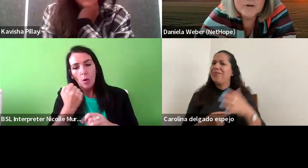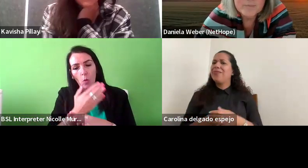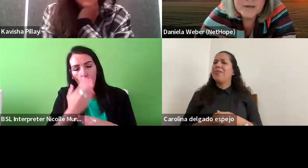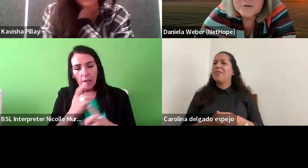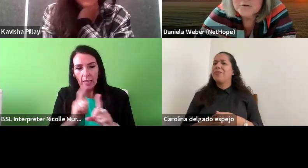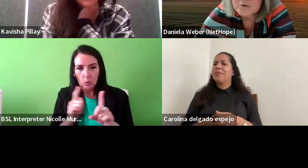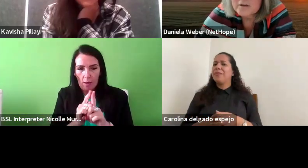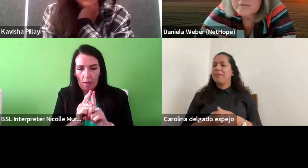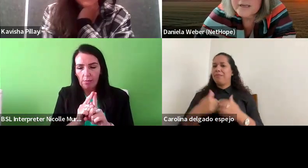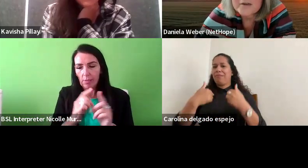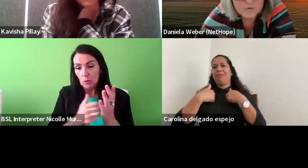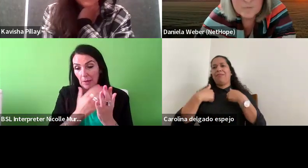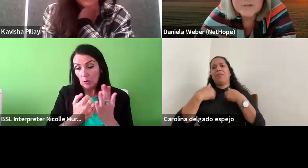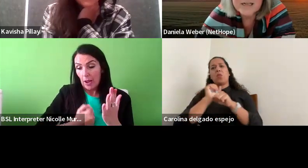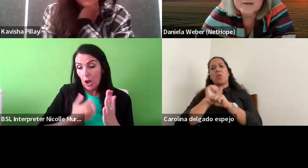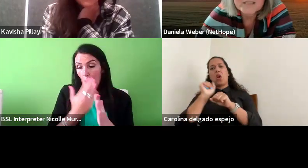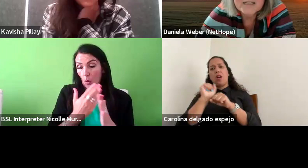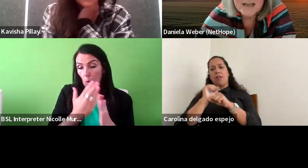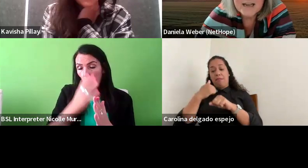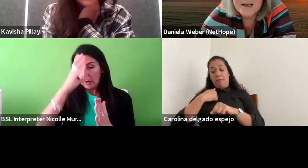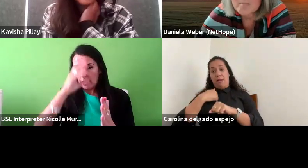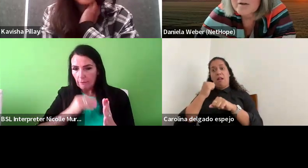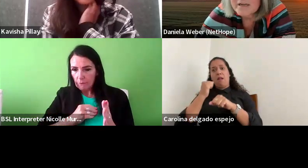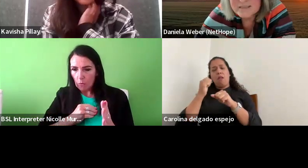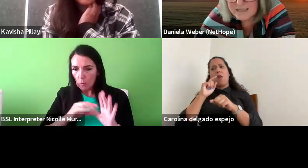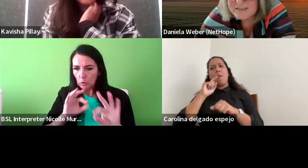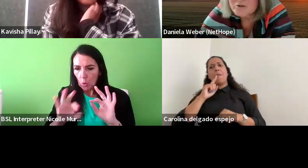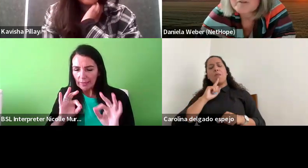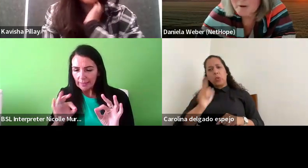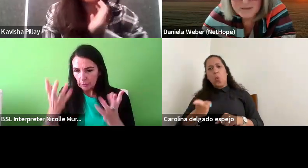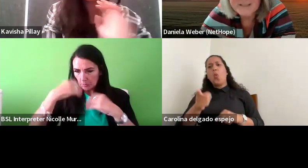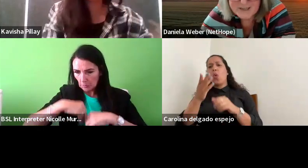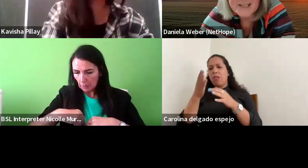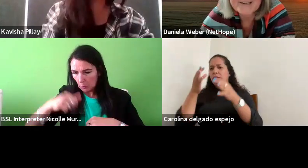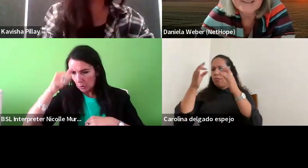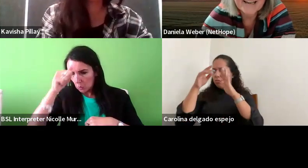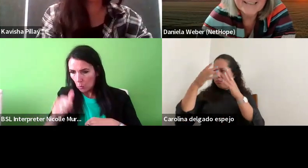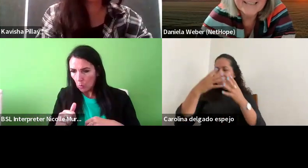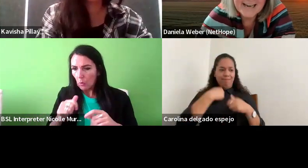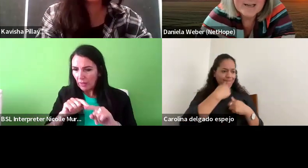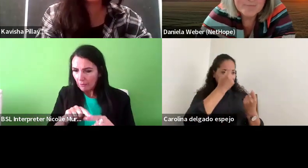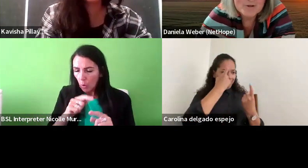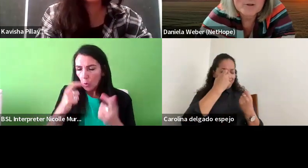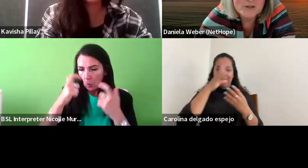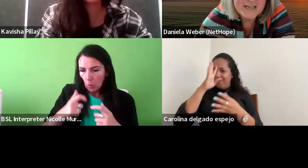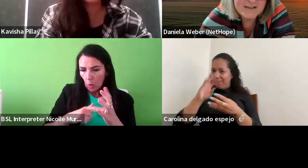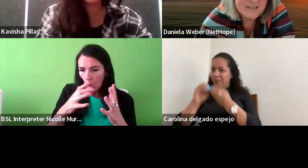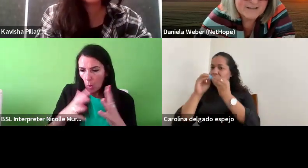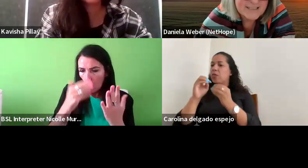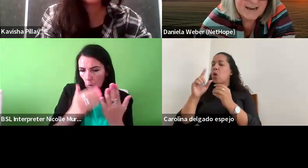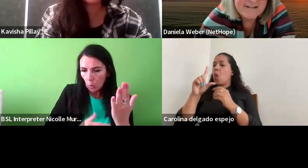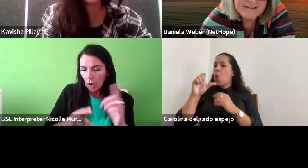own work, making sure we inform ourselves. We stick to both the legislation that is there, but also